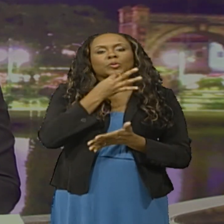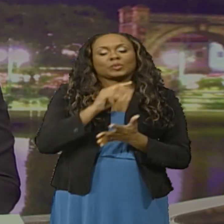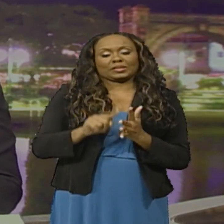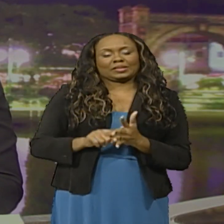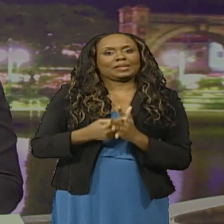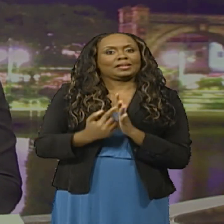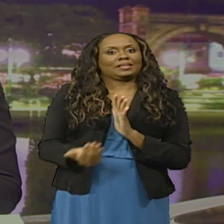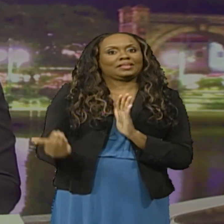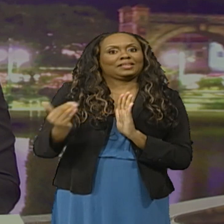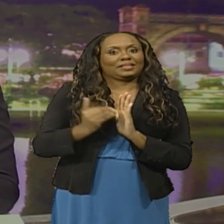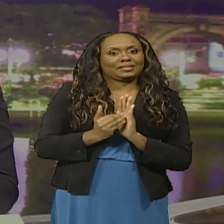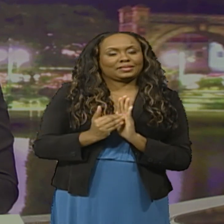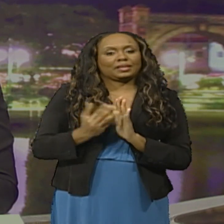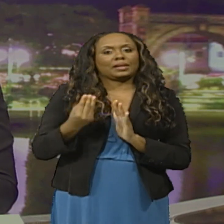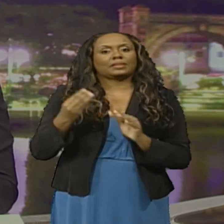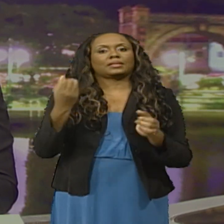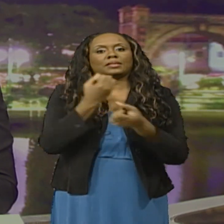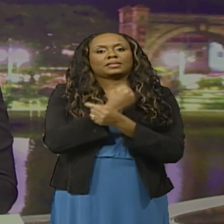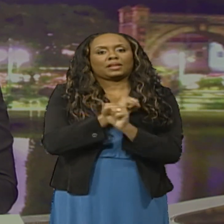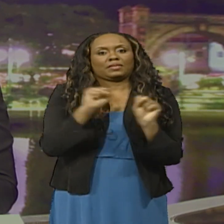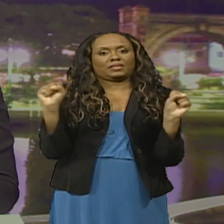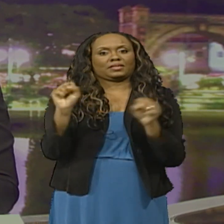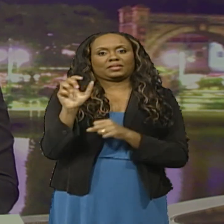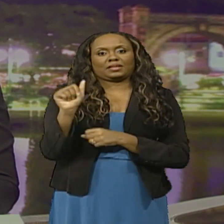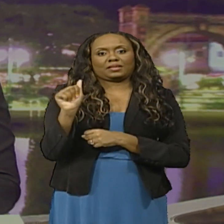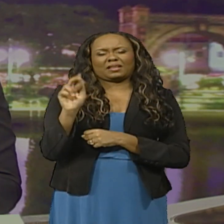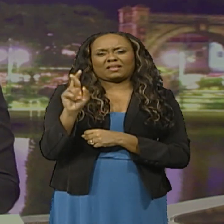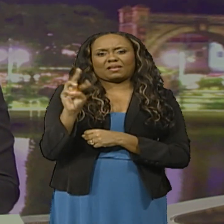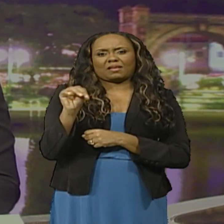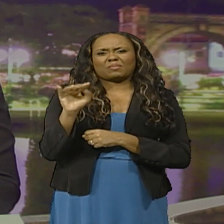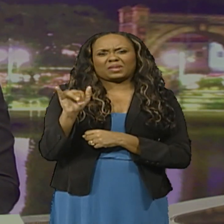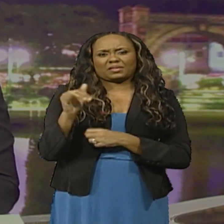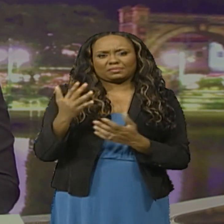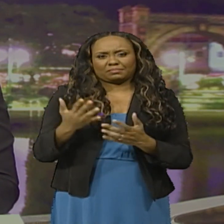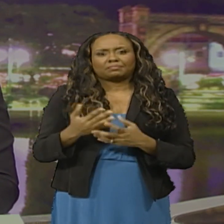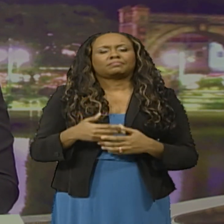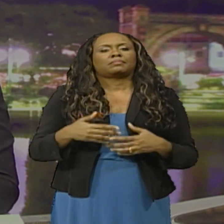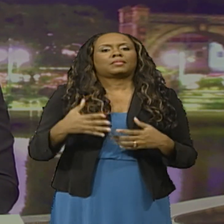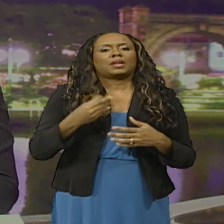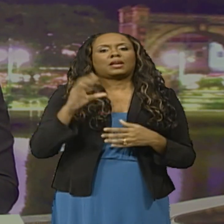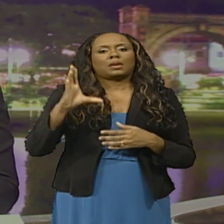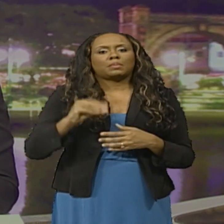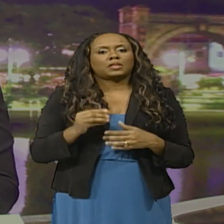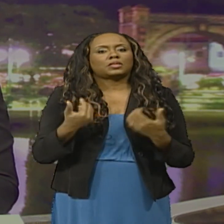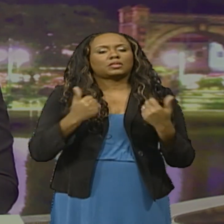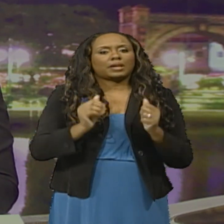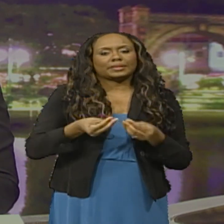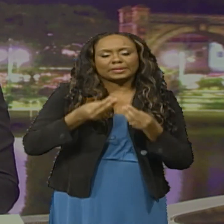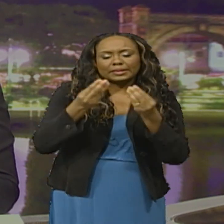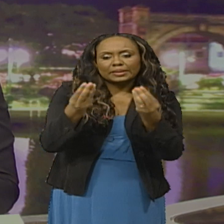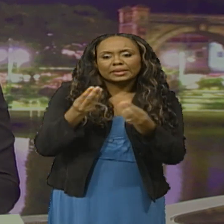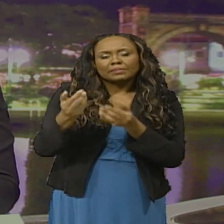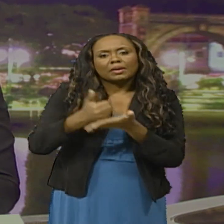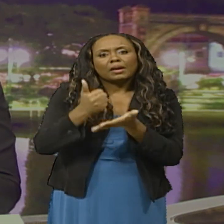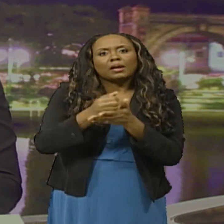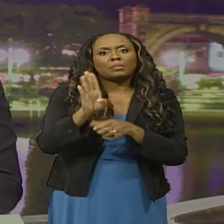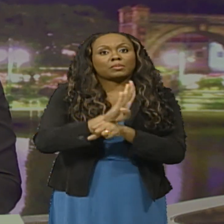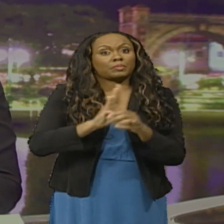the corner, the Salvation Army, along with Corporate Barbados, is helping to offset the costs for Barbadian